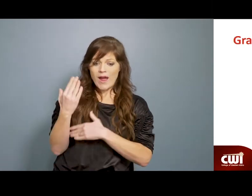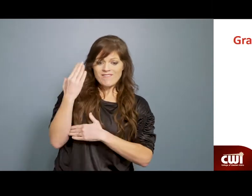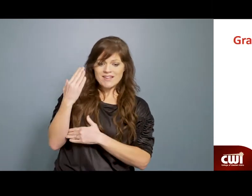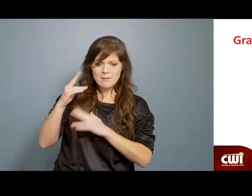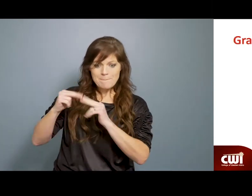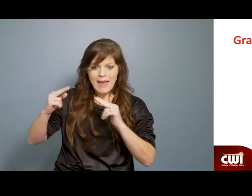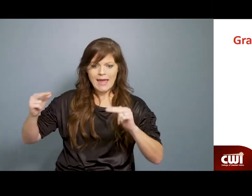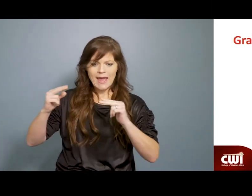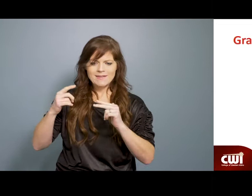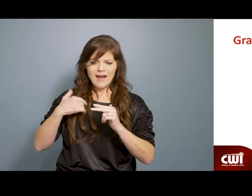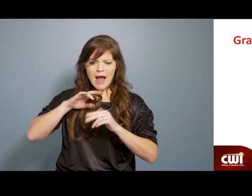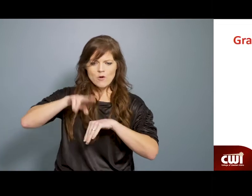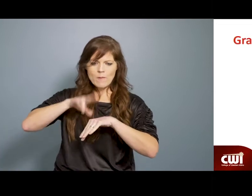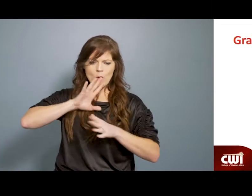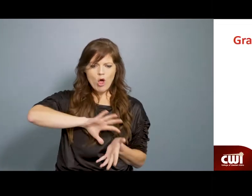but